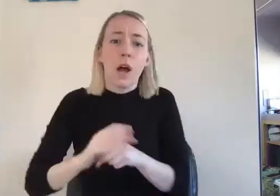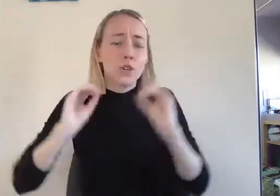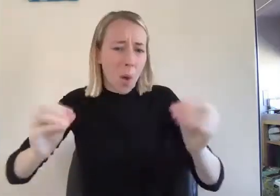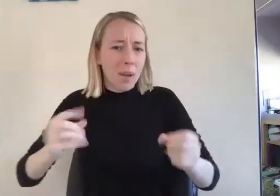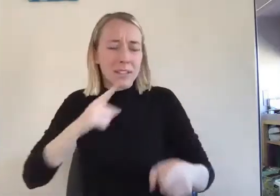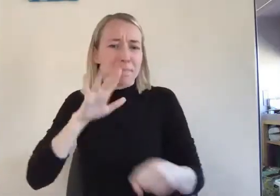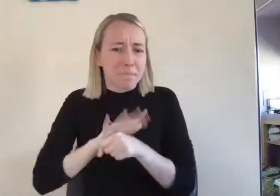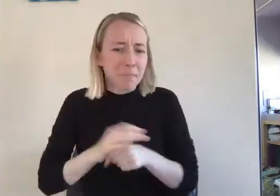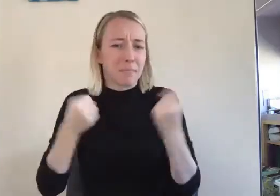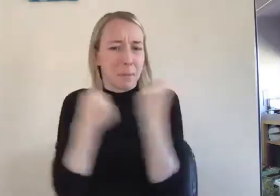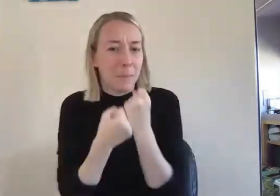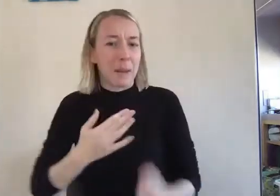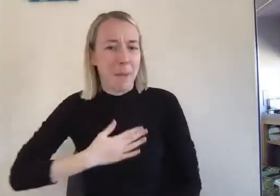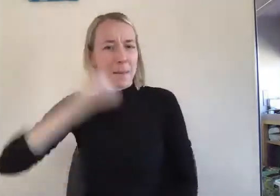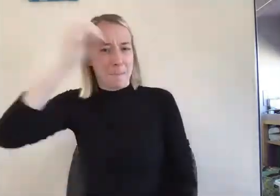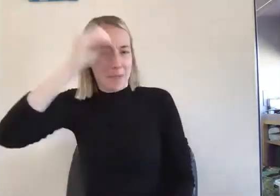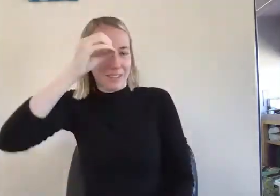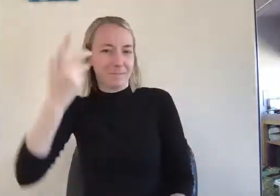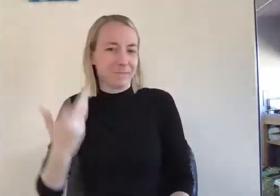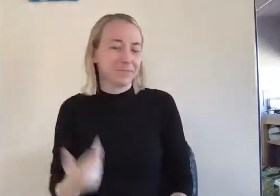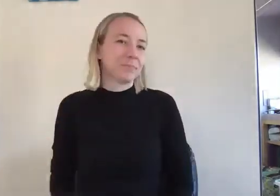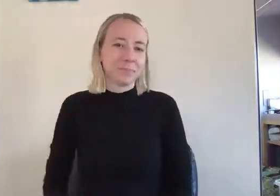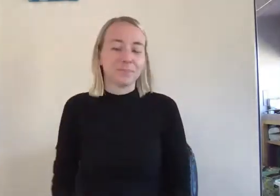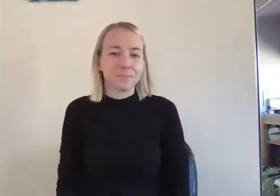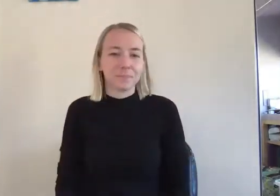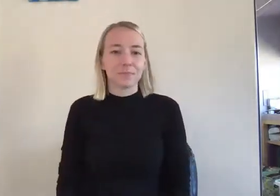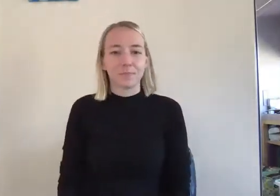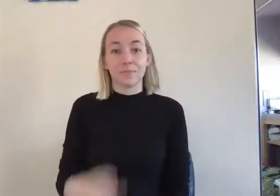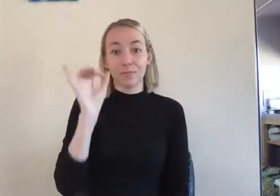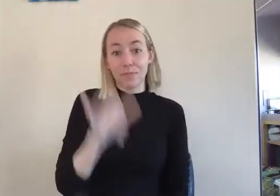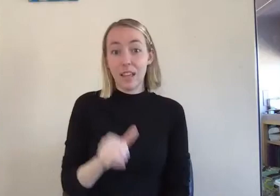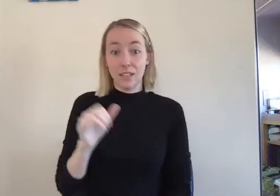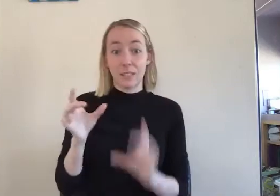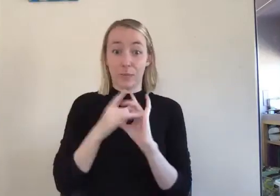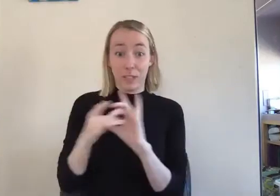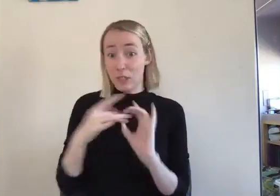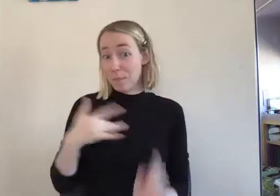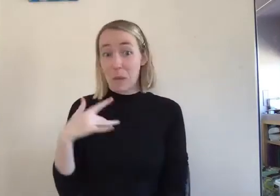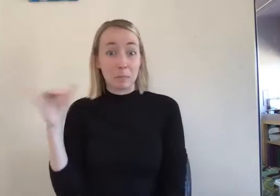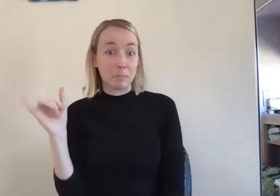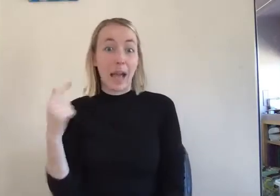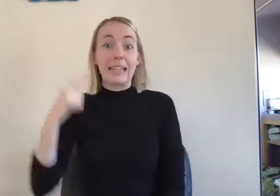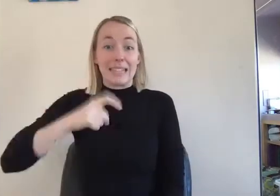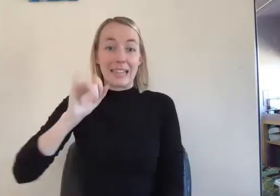no one was validating my victimhood for me. It just wasn't happening. And that was the thing that every other relationship in my life had done for